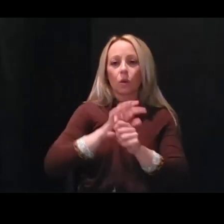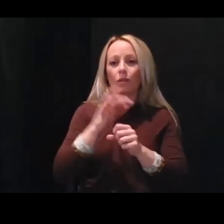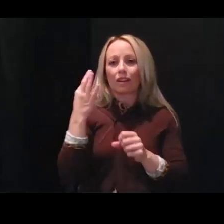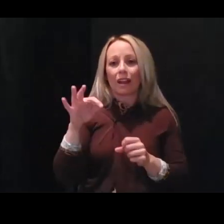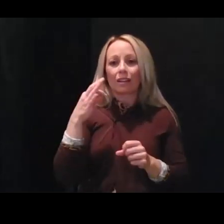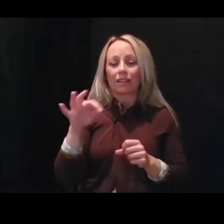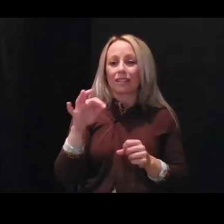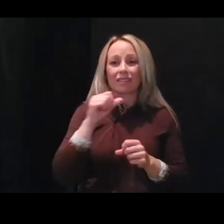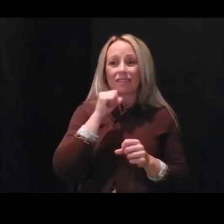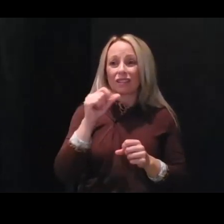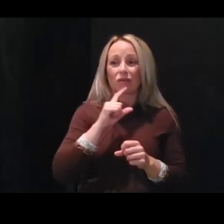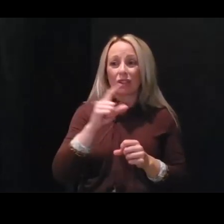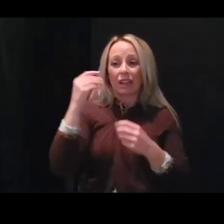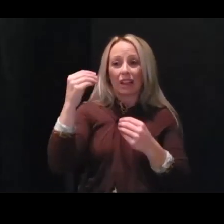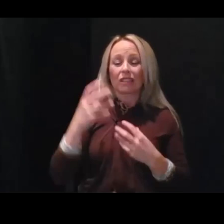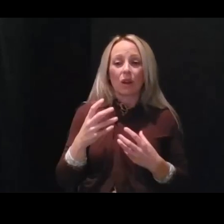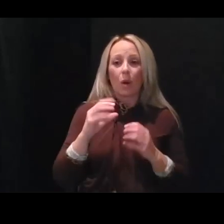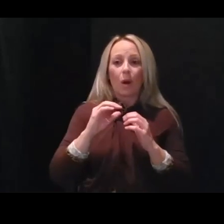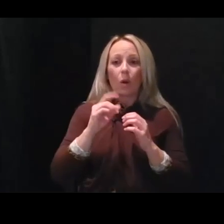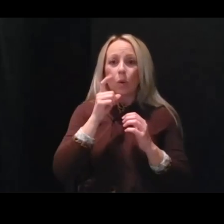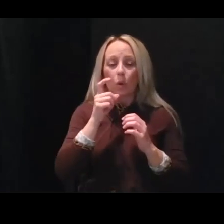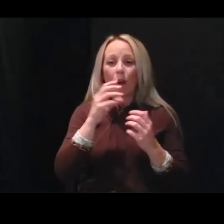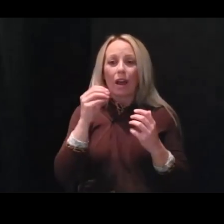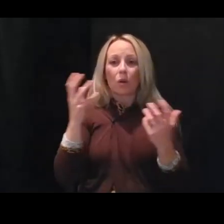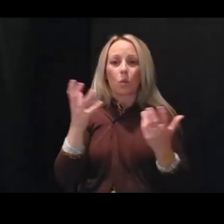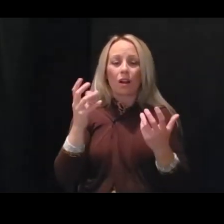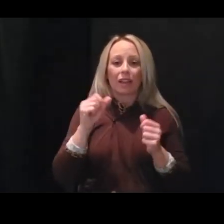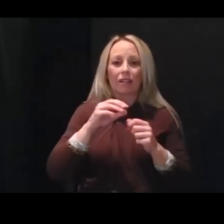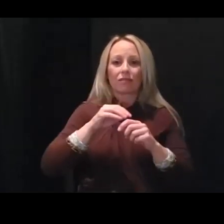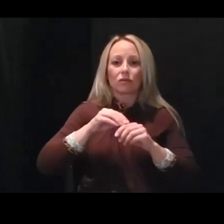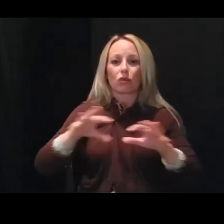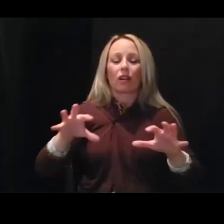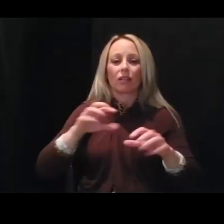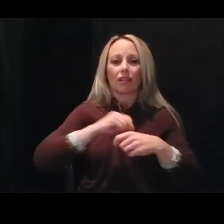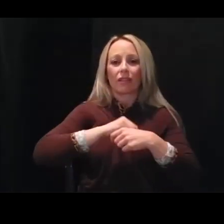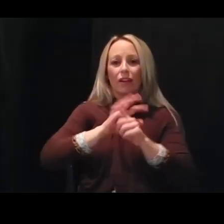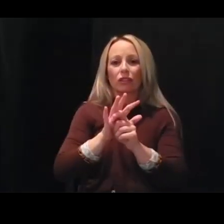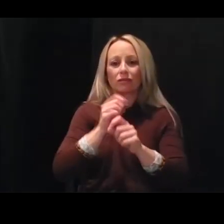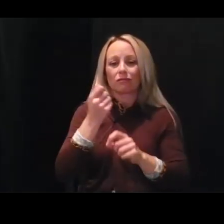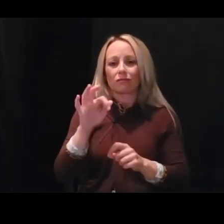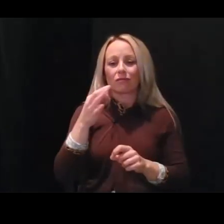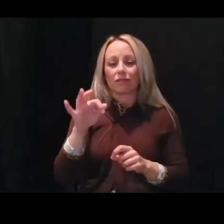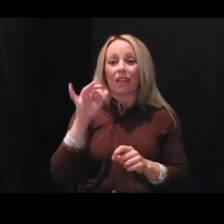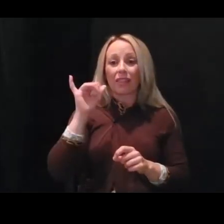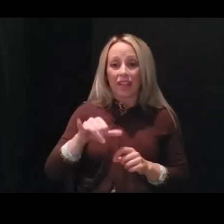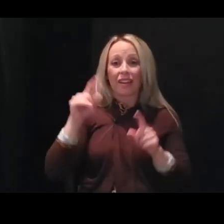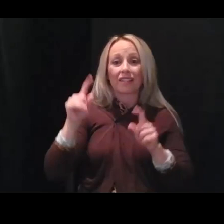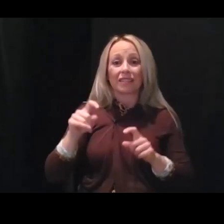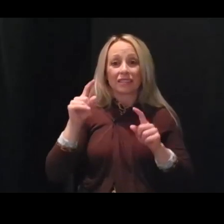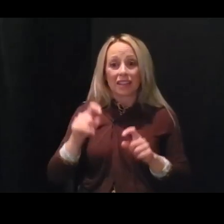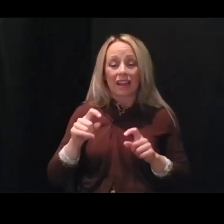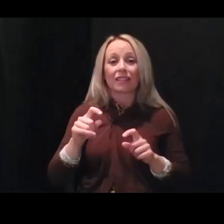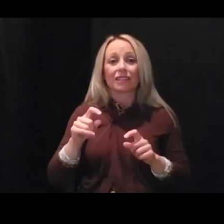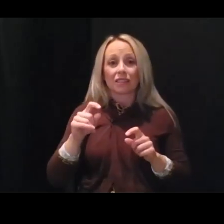us who could currently spread the virus to others. The PCR test is the current test used to determine if an